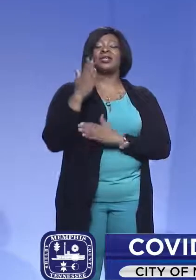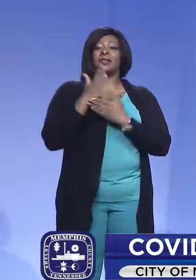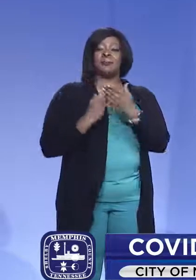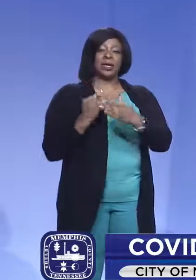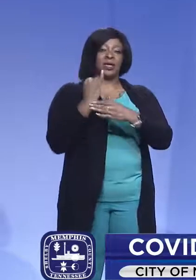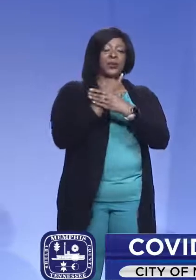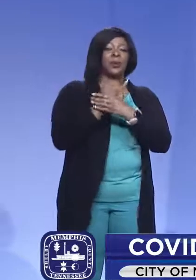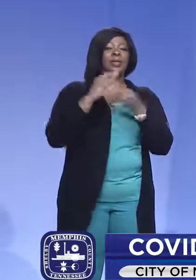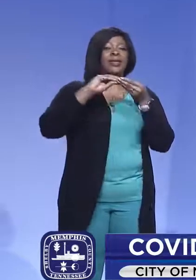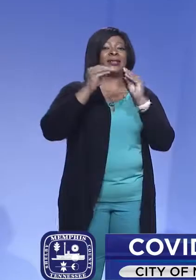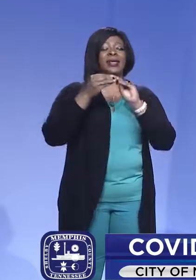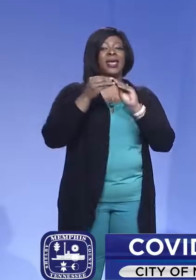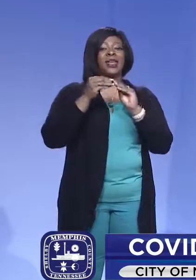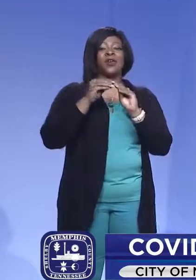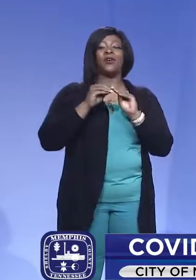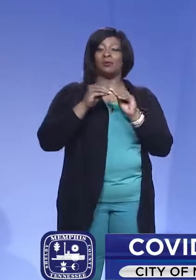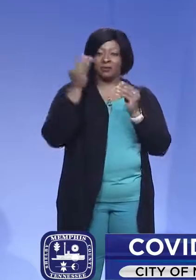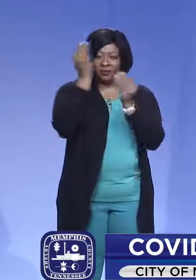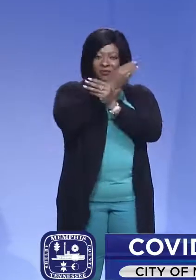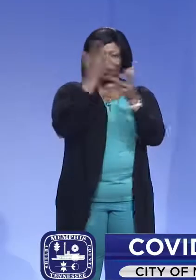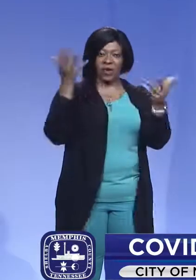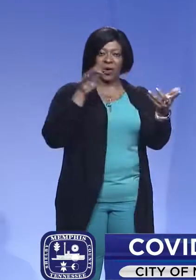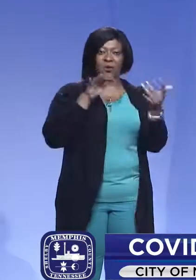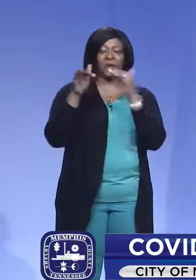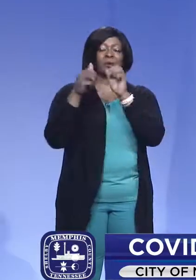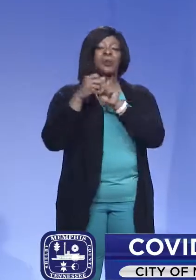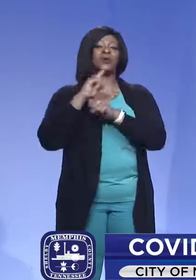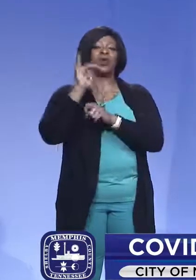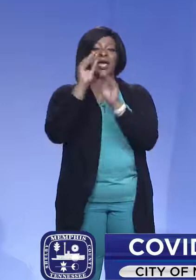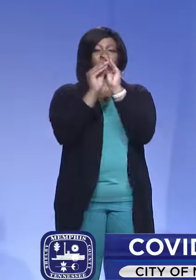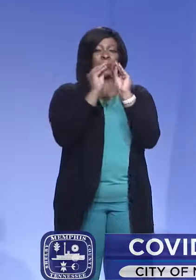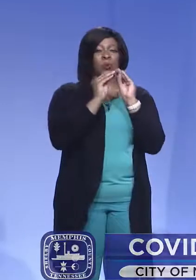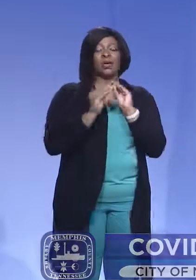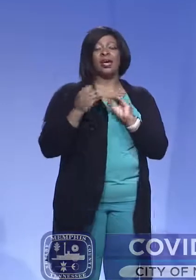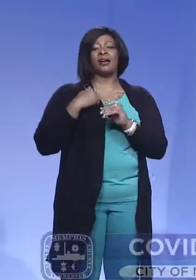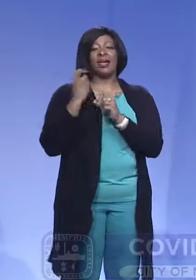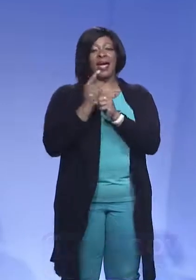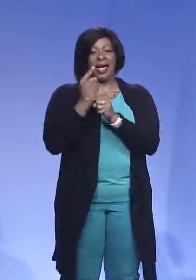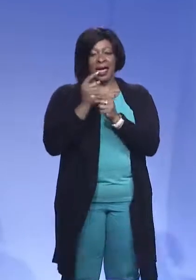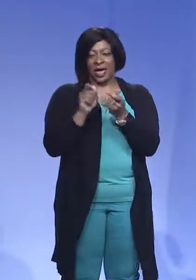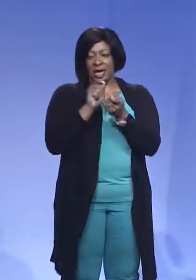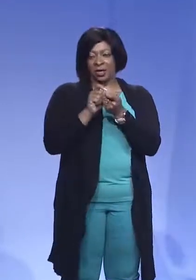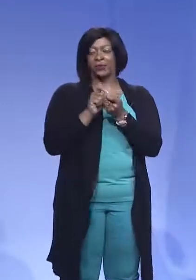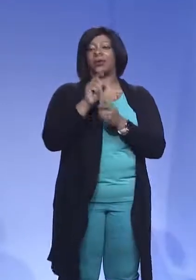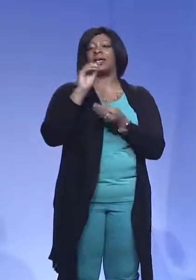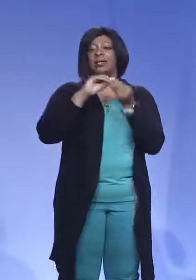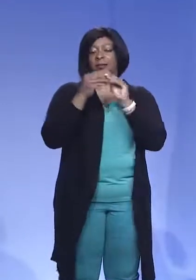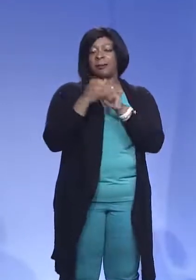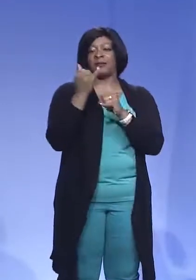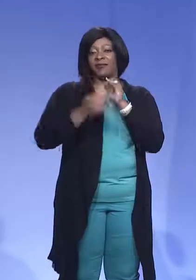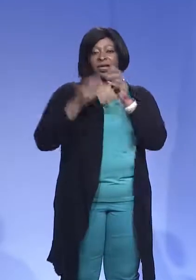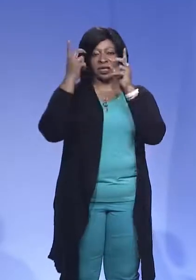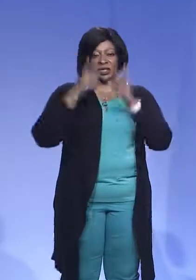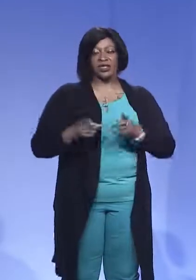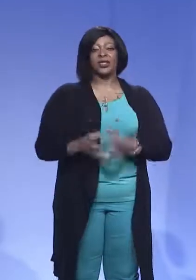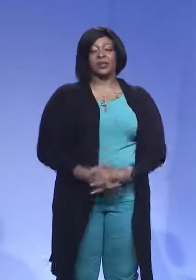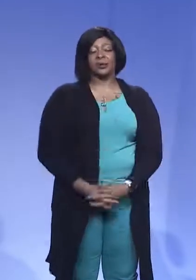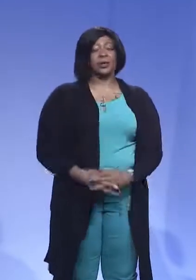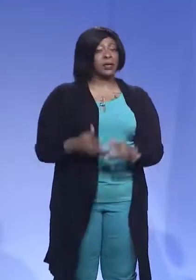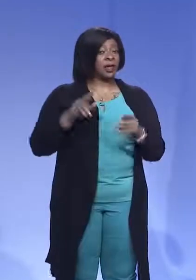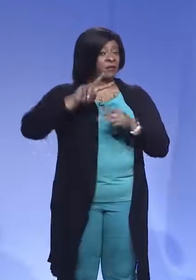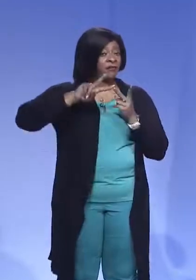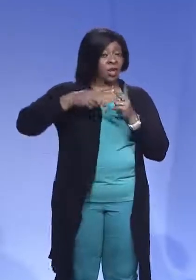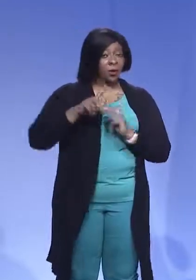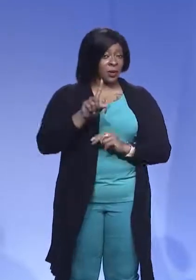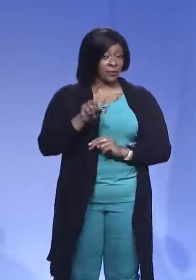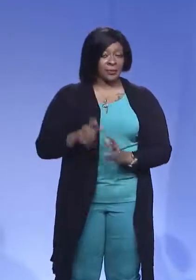interruptions in the data flow, so we want to make sure all that's corrected and that we have accurate data before we make any final decisions. You have a